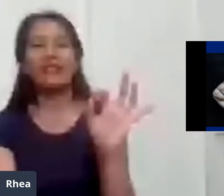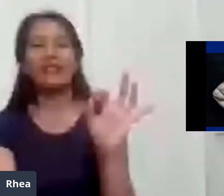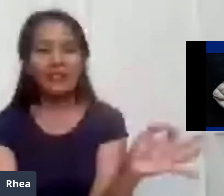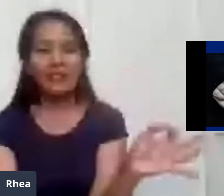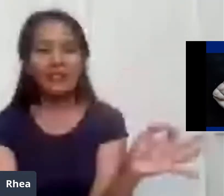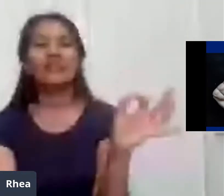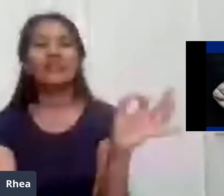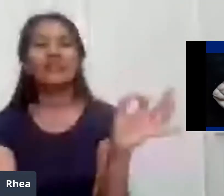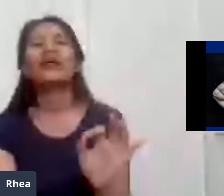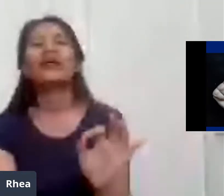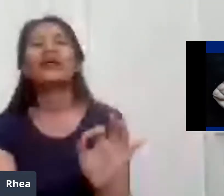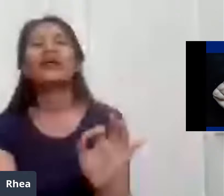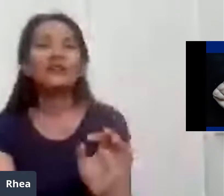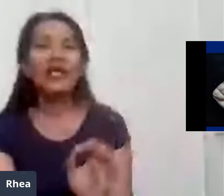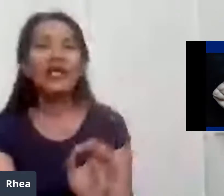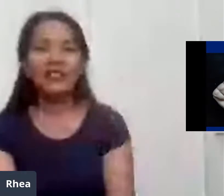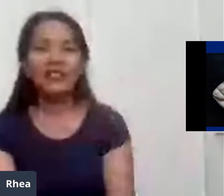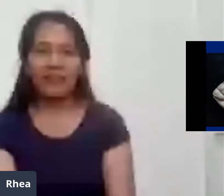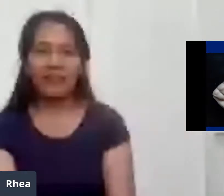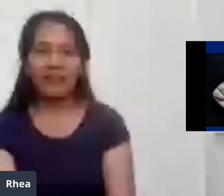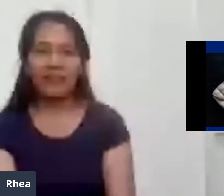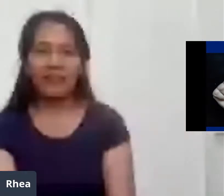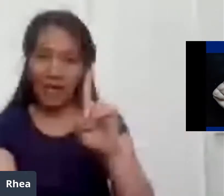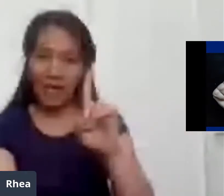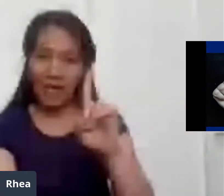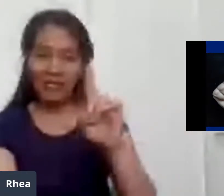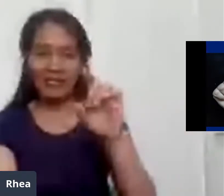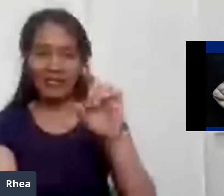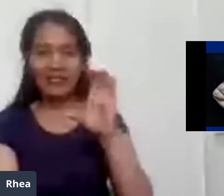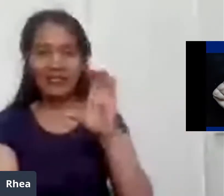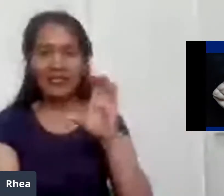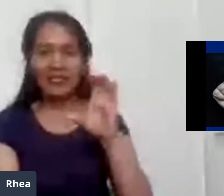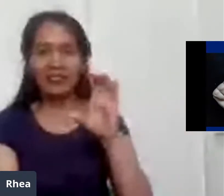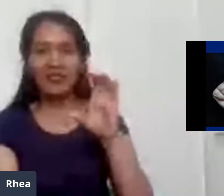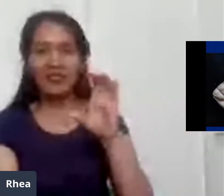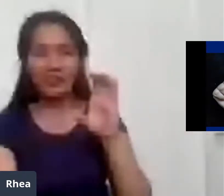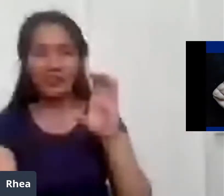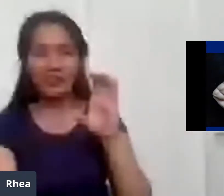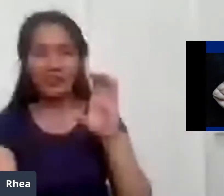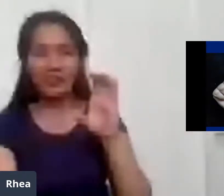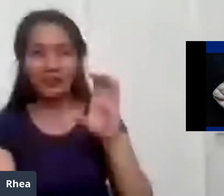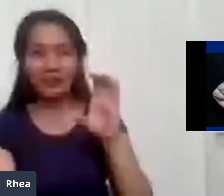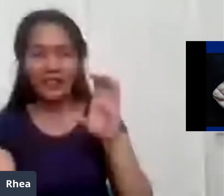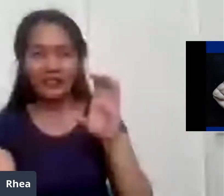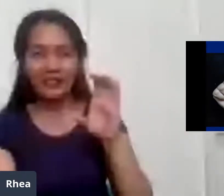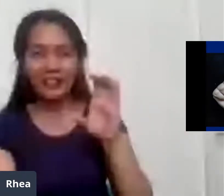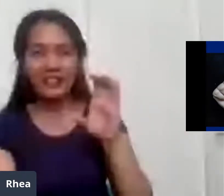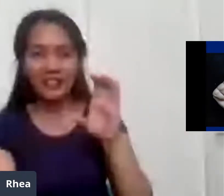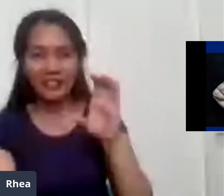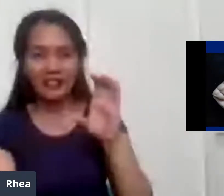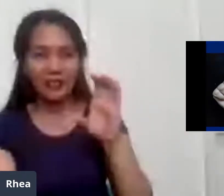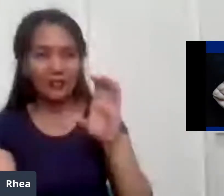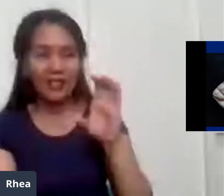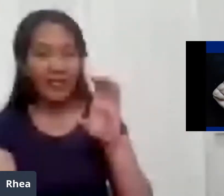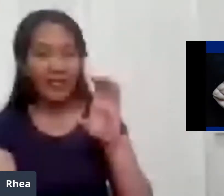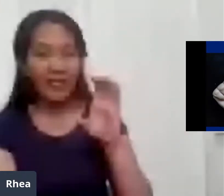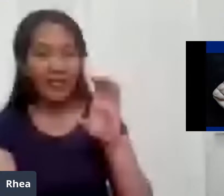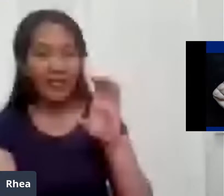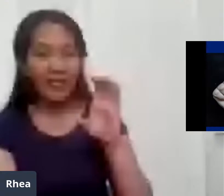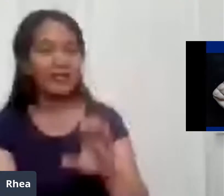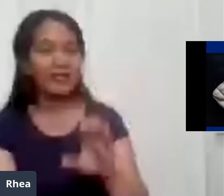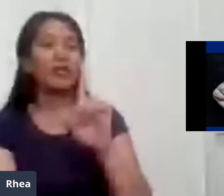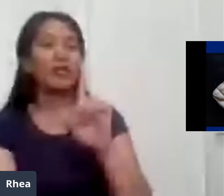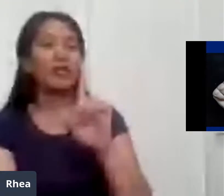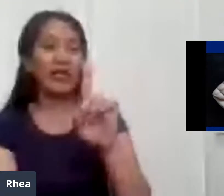9, 90. How about 100? 1 C. The Roman numeral, when you say C, it's called